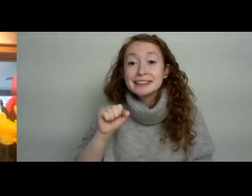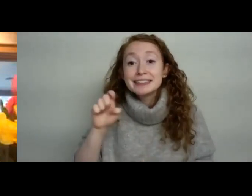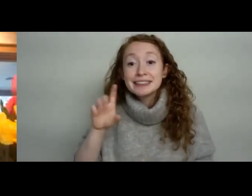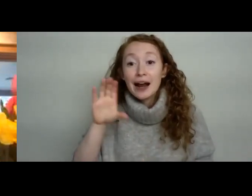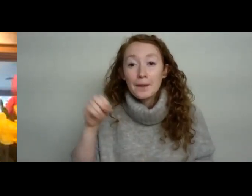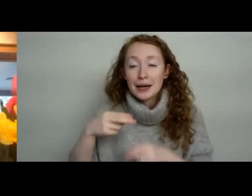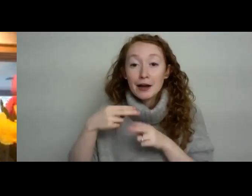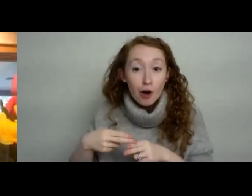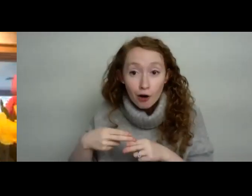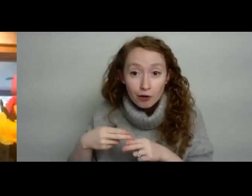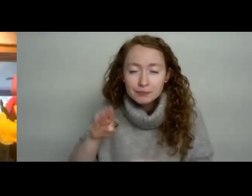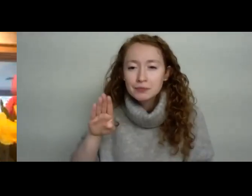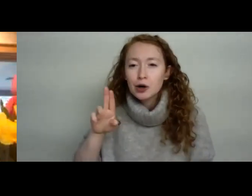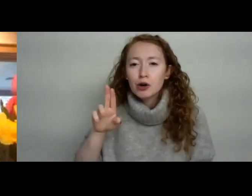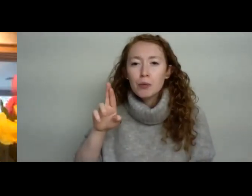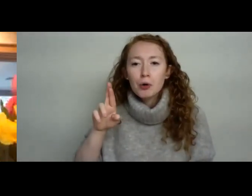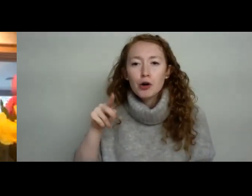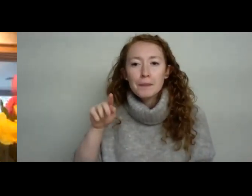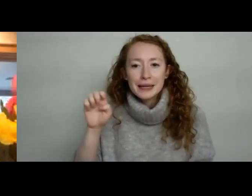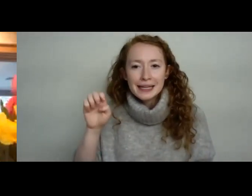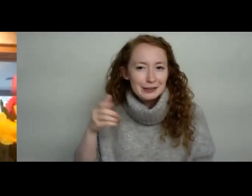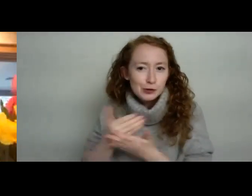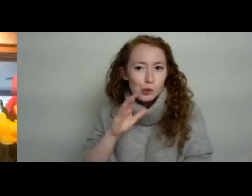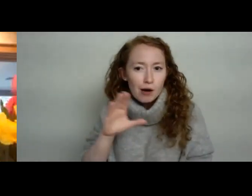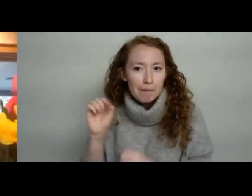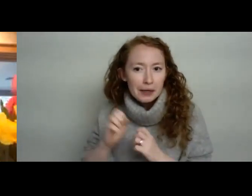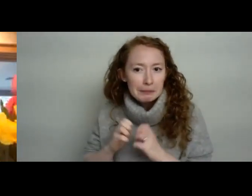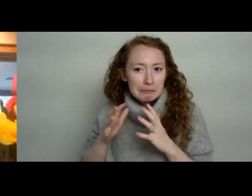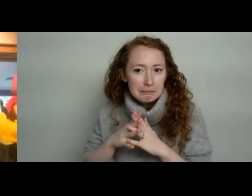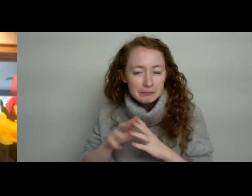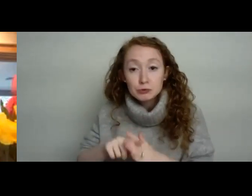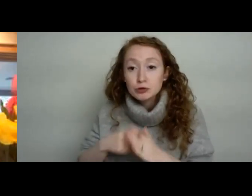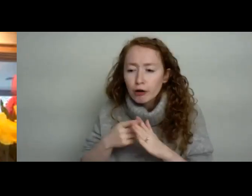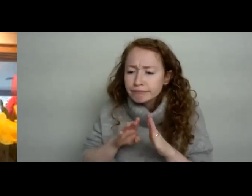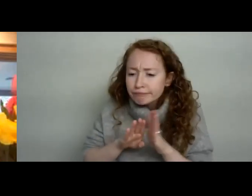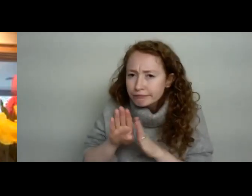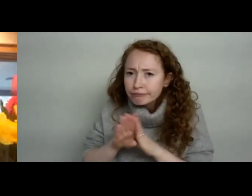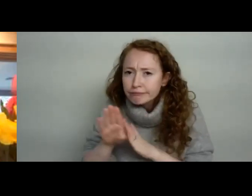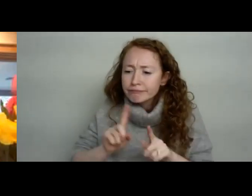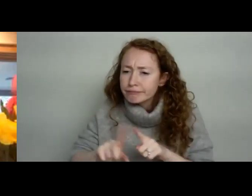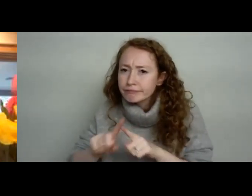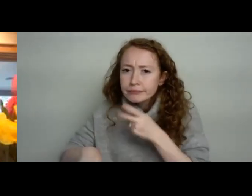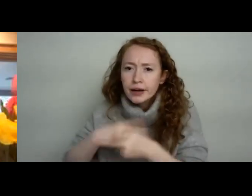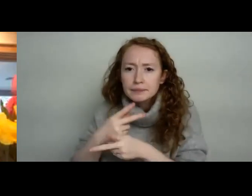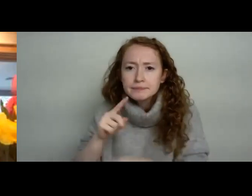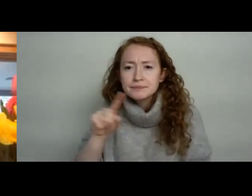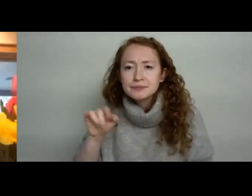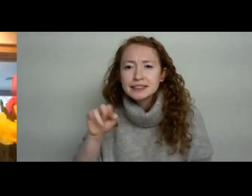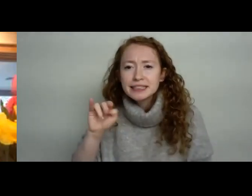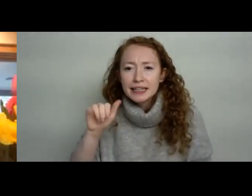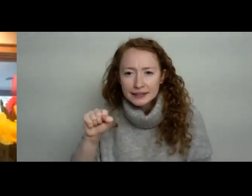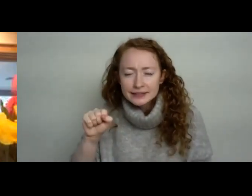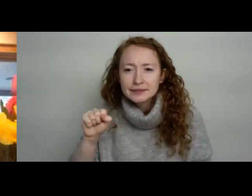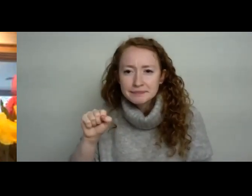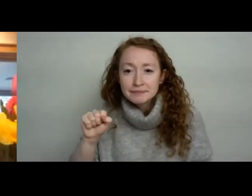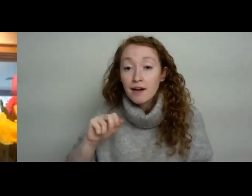which hadn't existed too long, started to do a lot of their own development of zinnias. Variety development